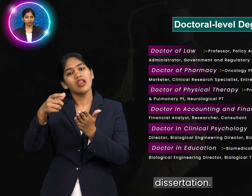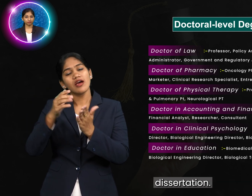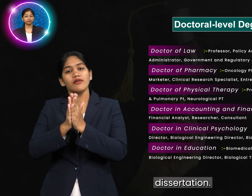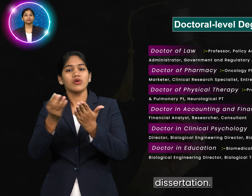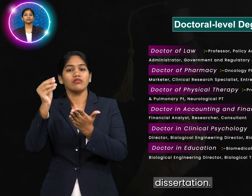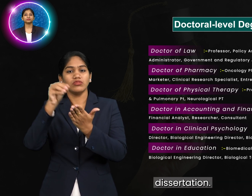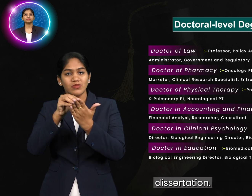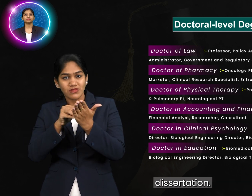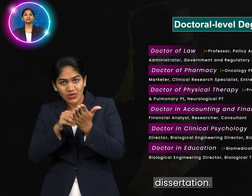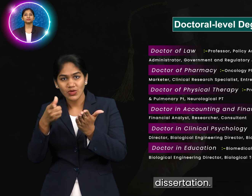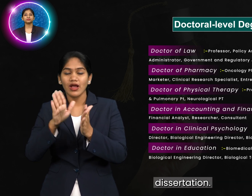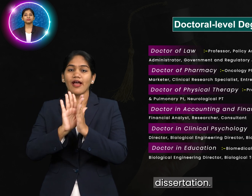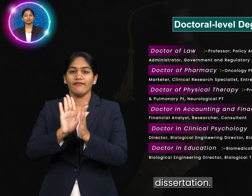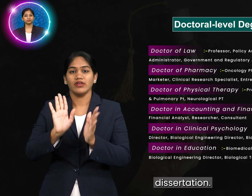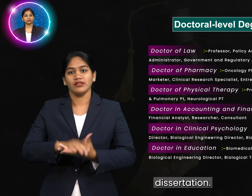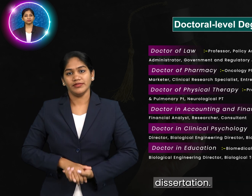dissertation.